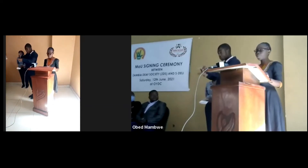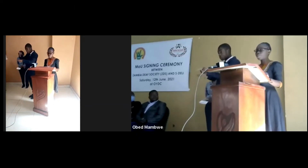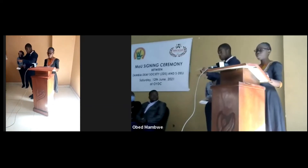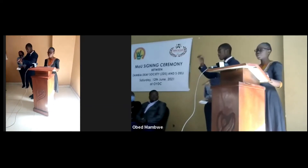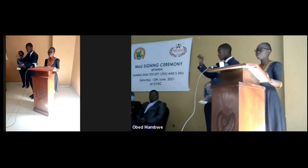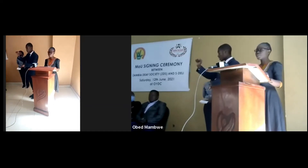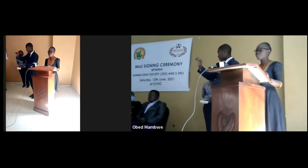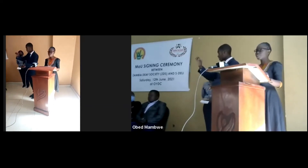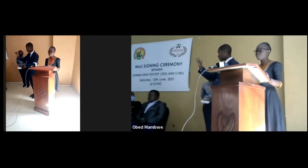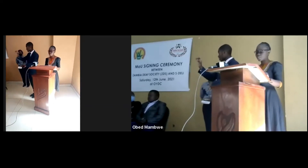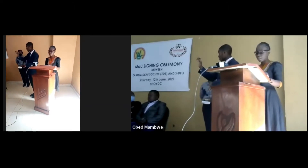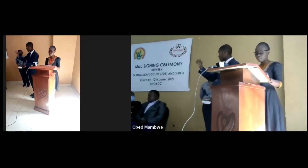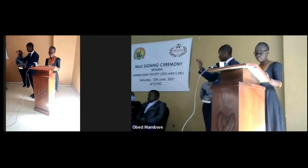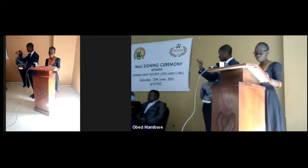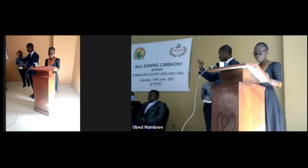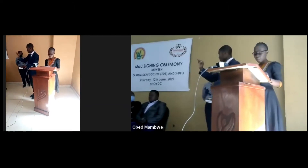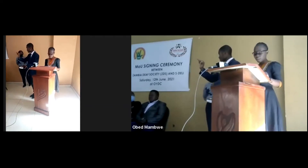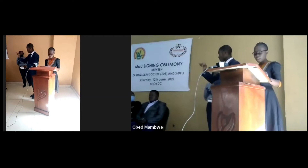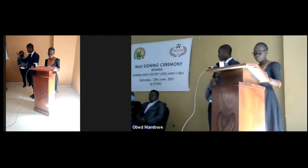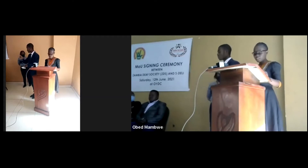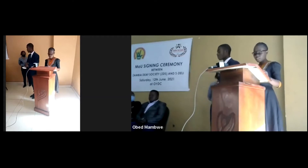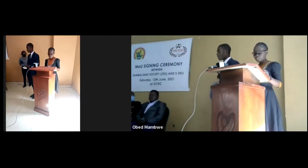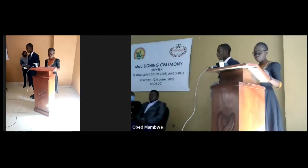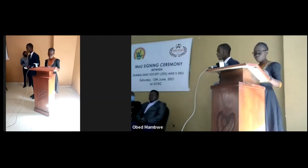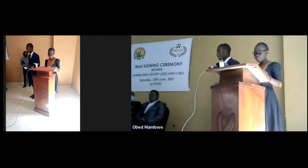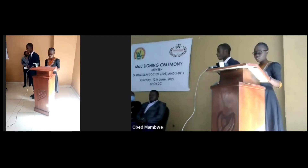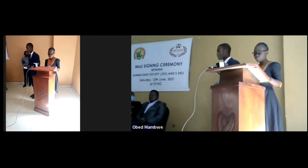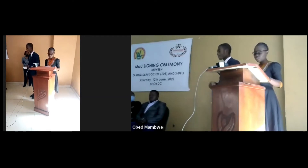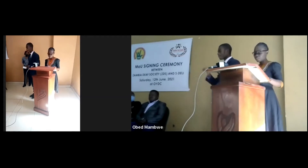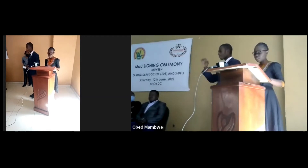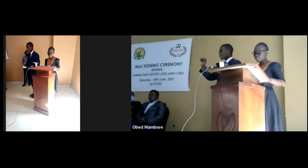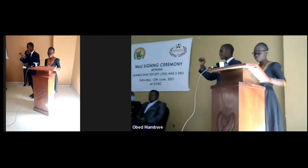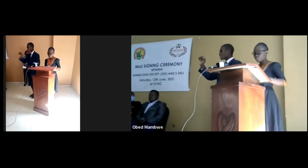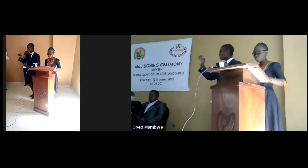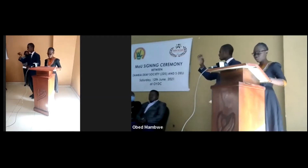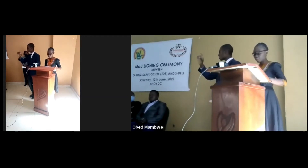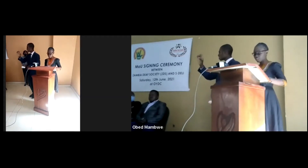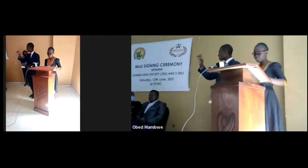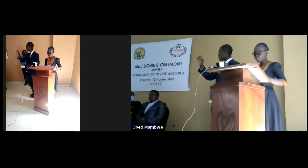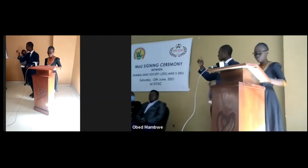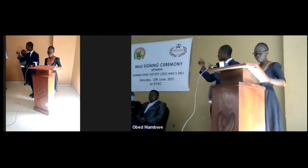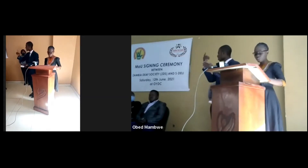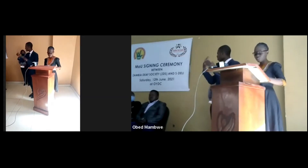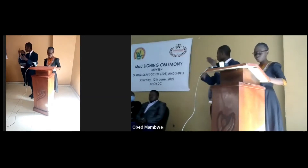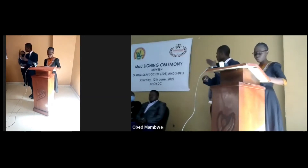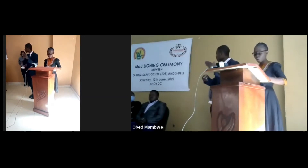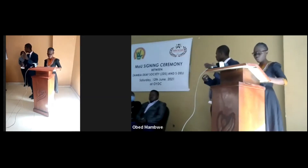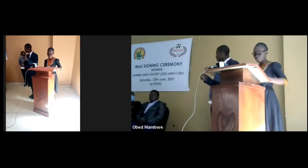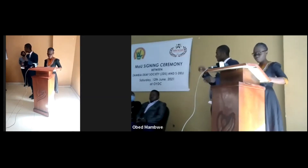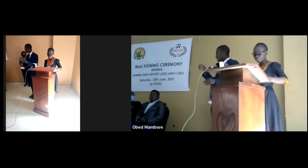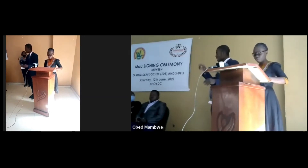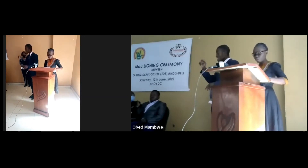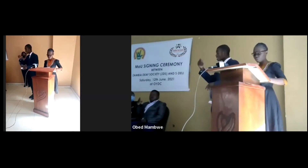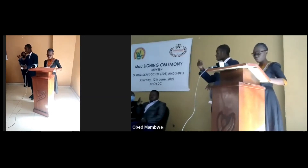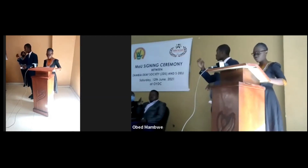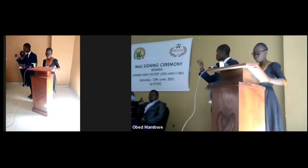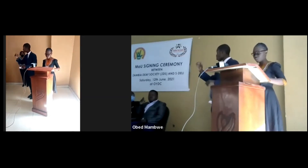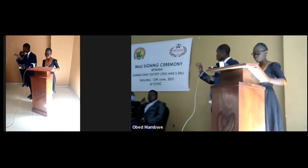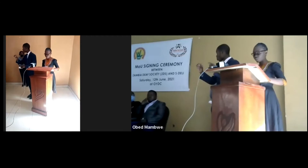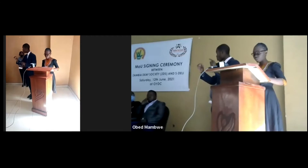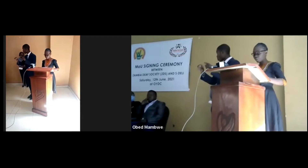Summit in cooperation with SDELI is a research-based non-governmental organization that just to be the corporate